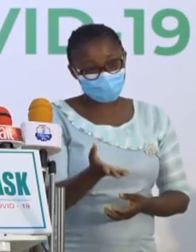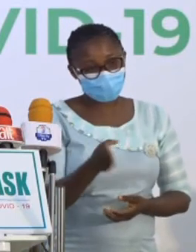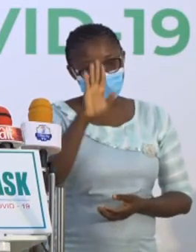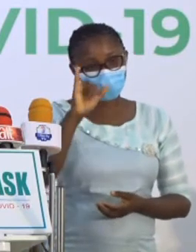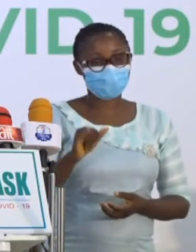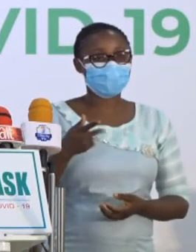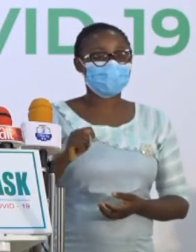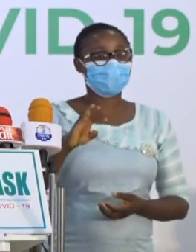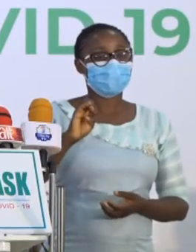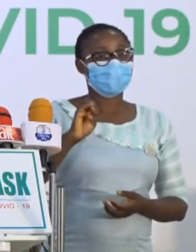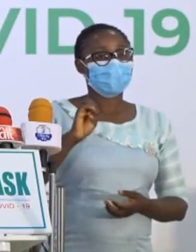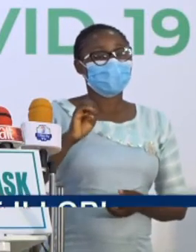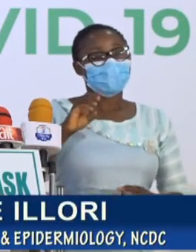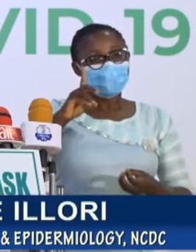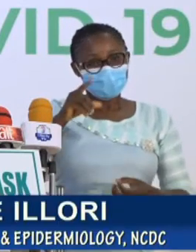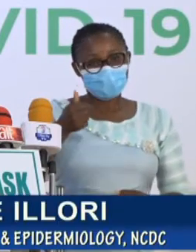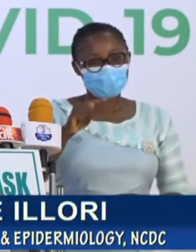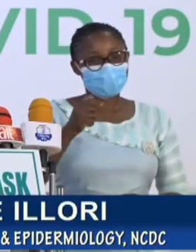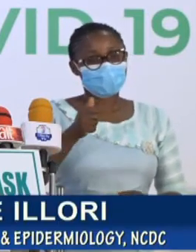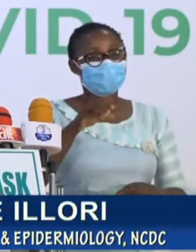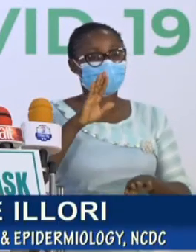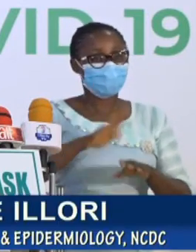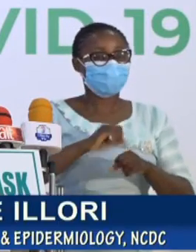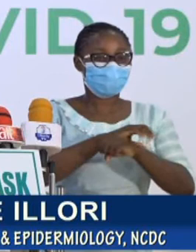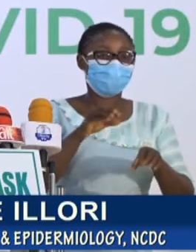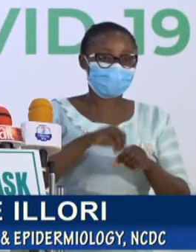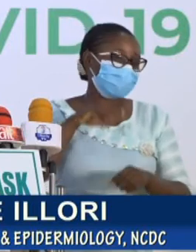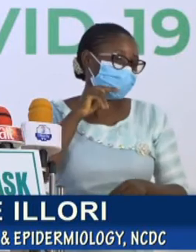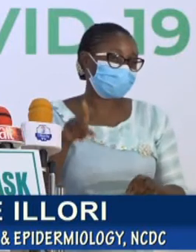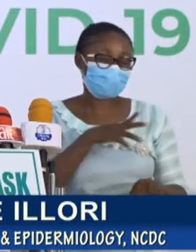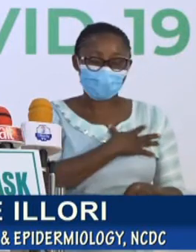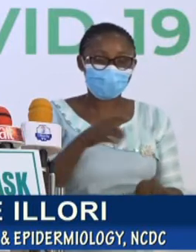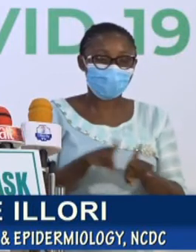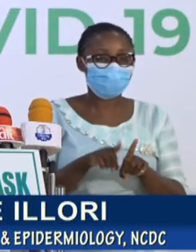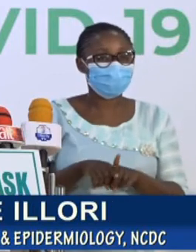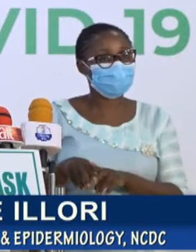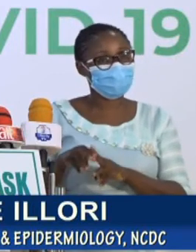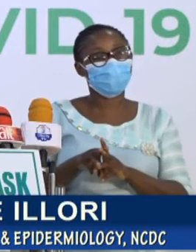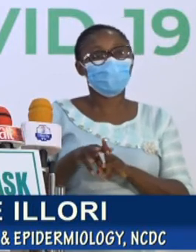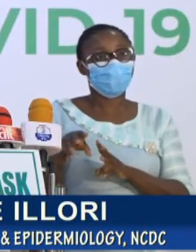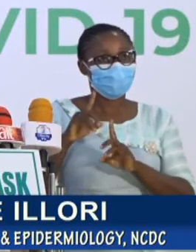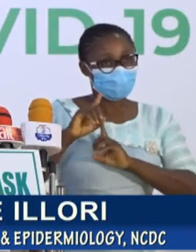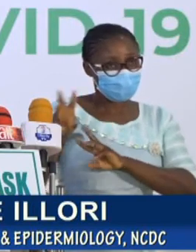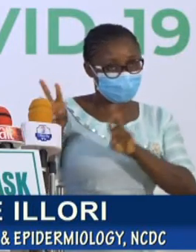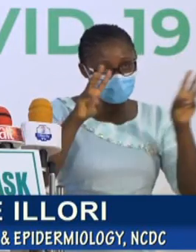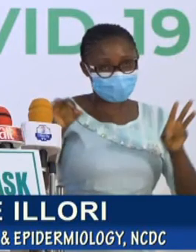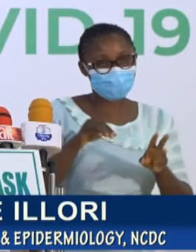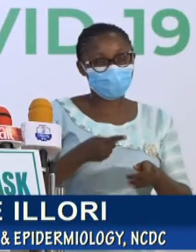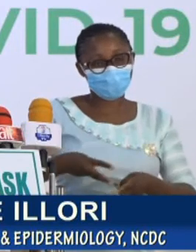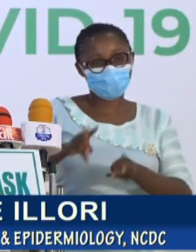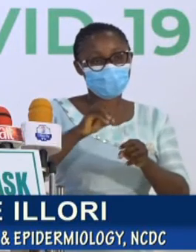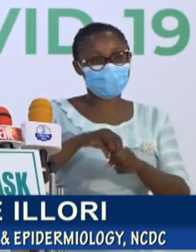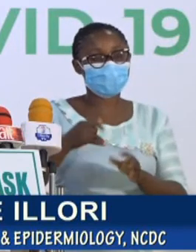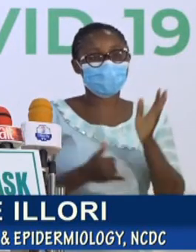the epidemiological data on COVID in Nigeria, as well as observable trends across the country.